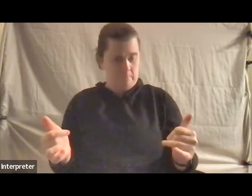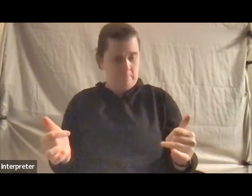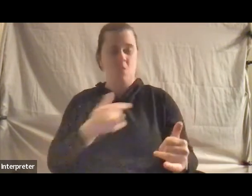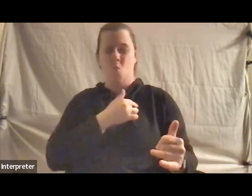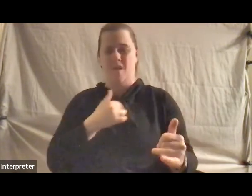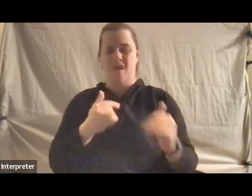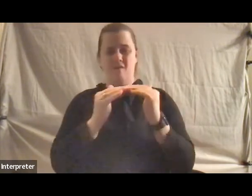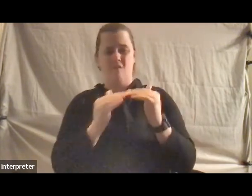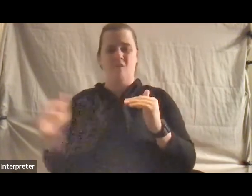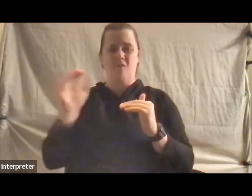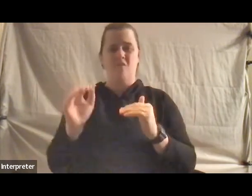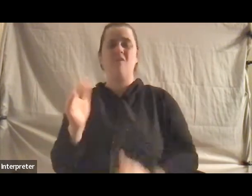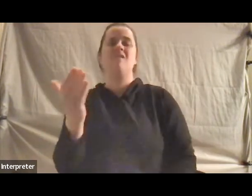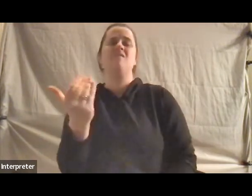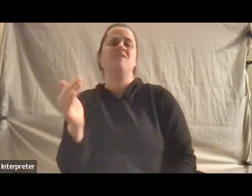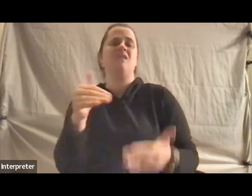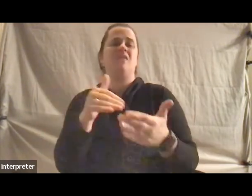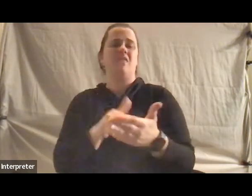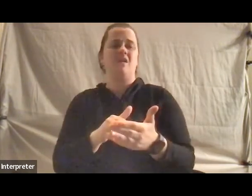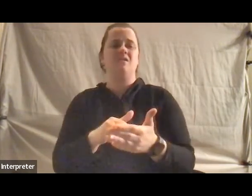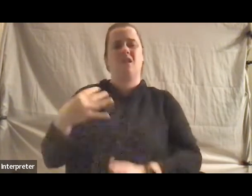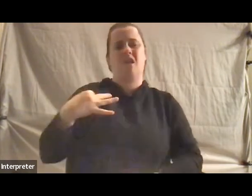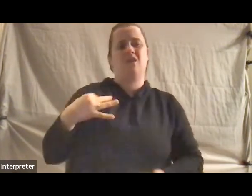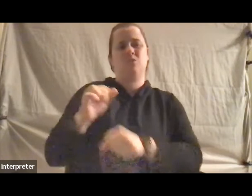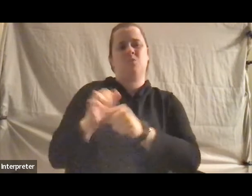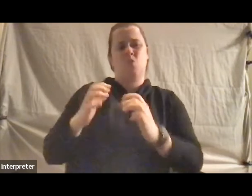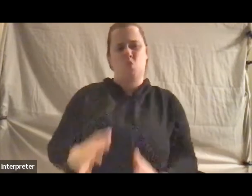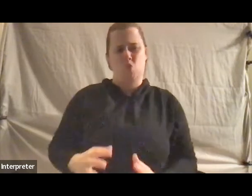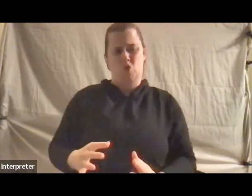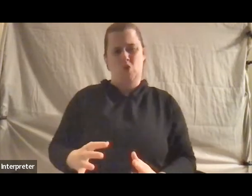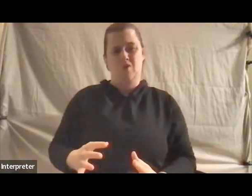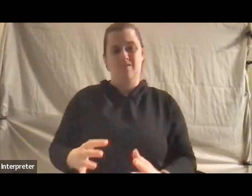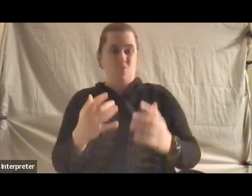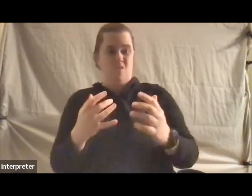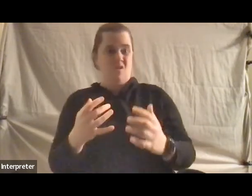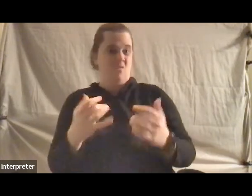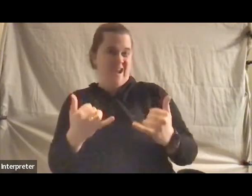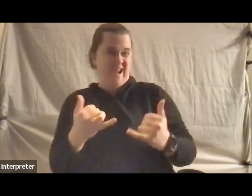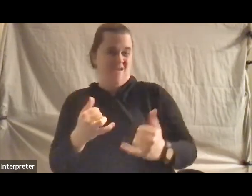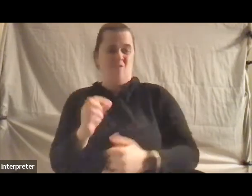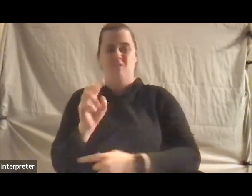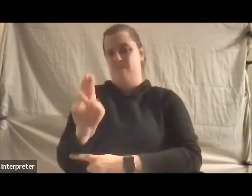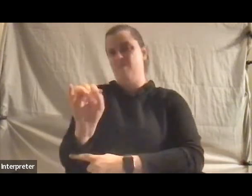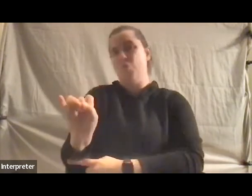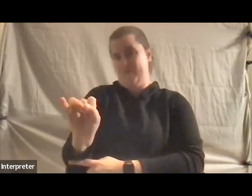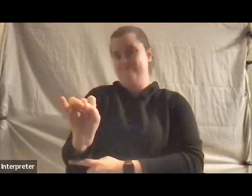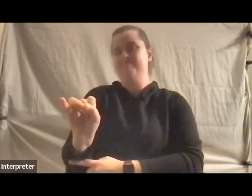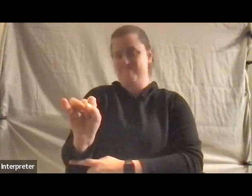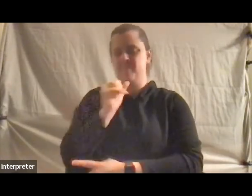over 15,000 eligible workers currently unemployed. The disconnect